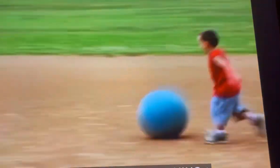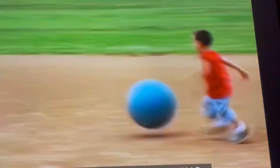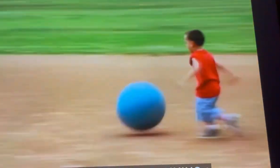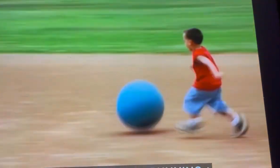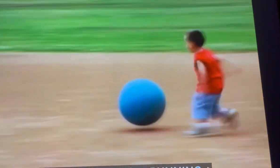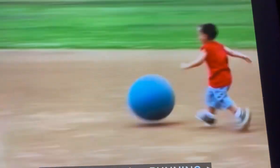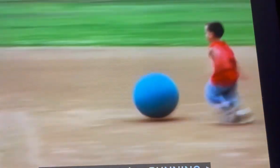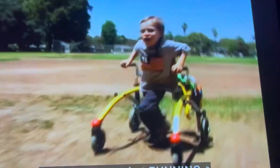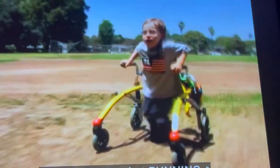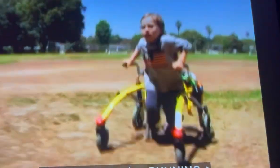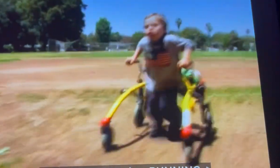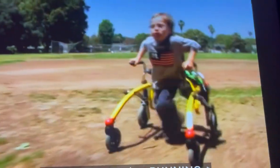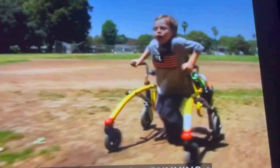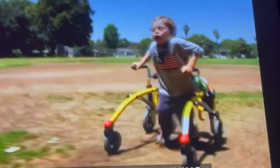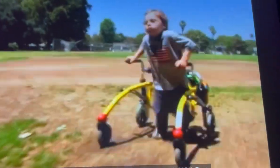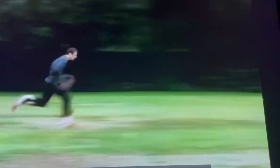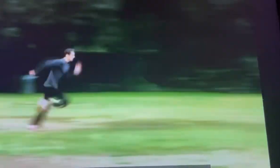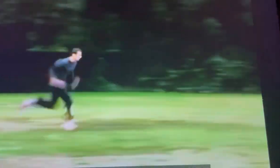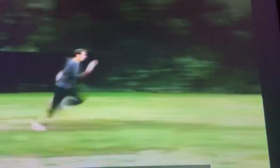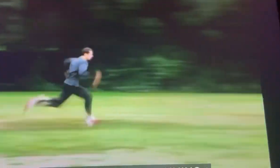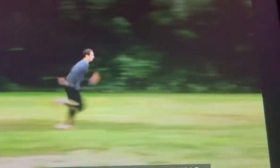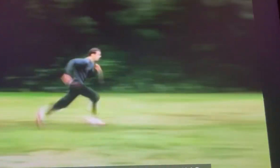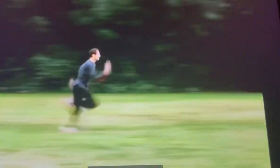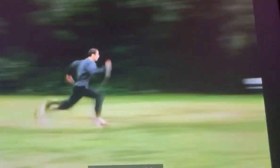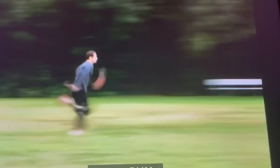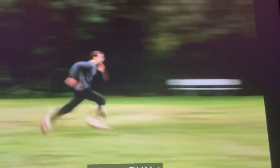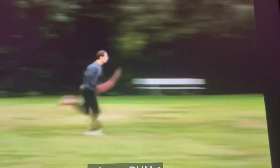can walk,